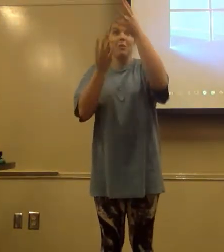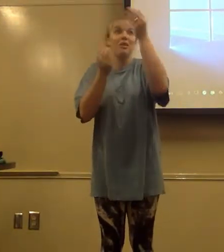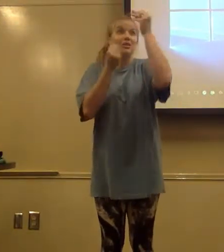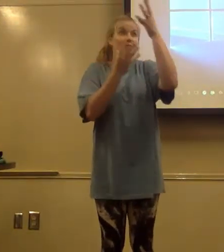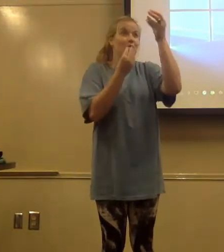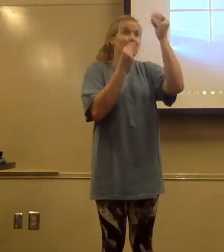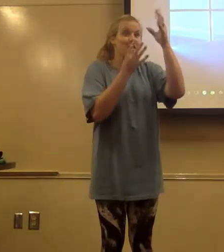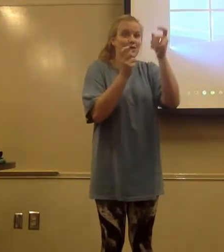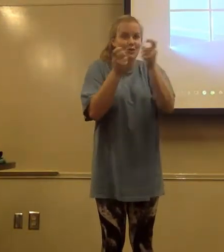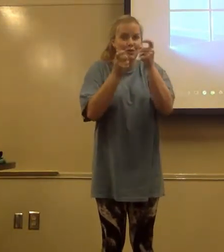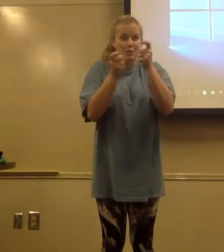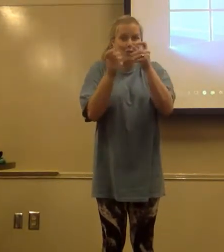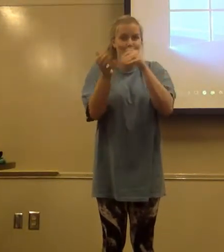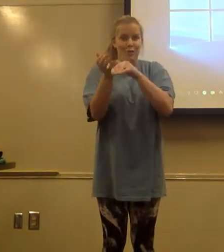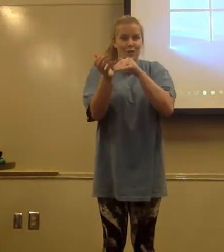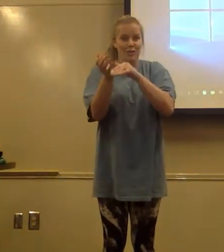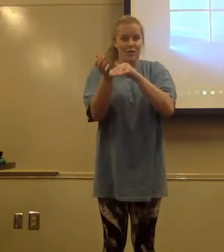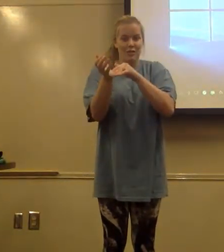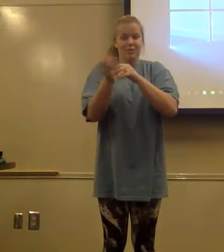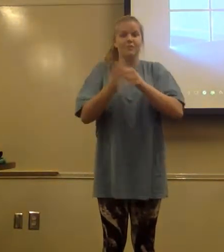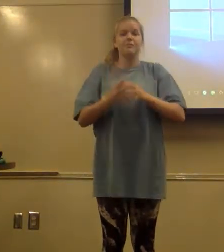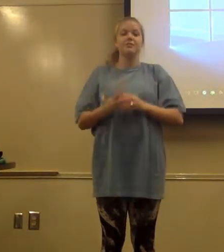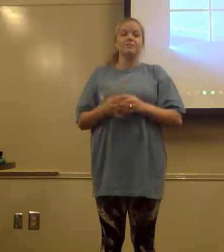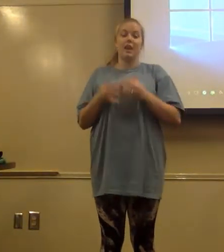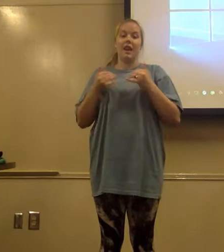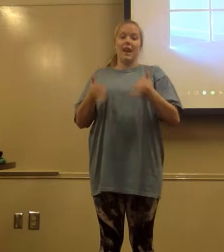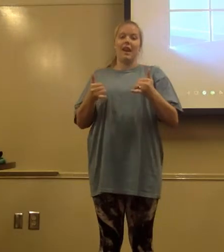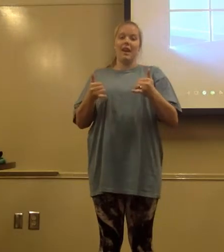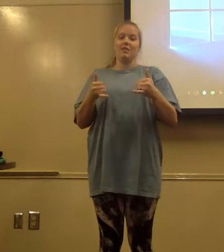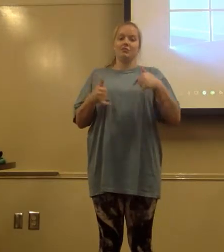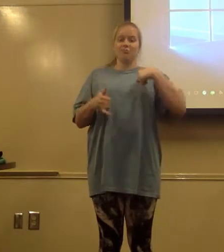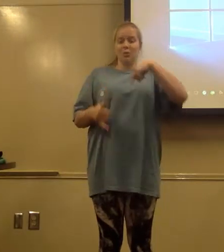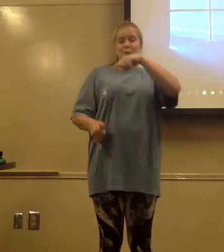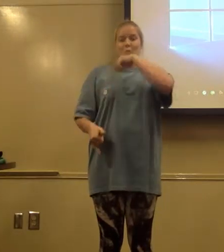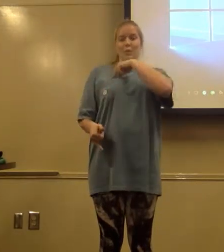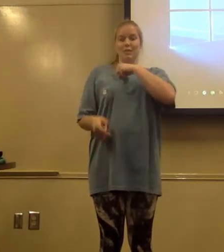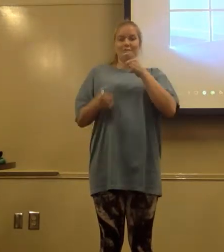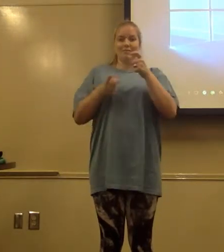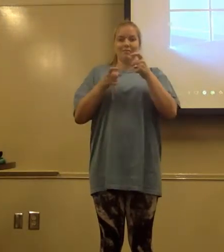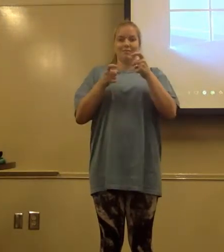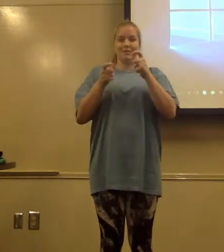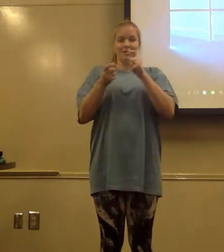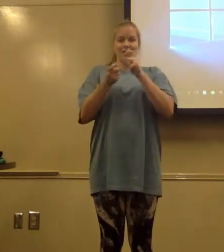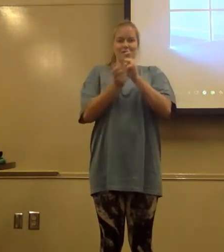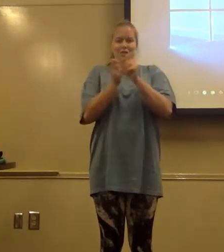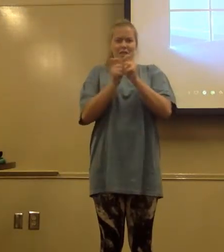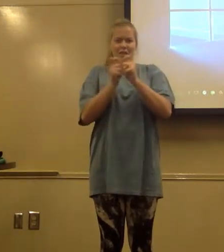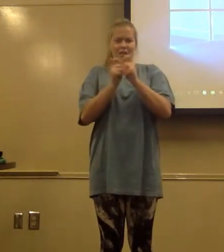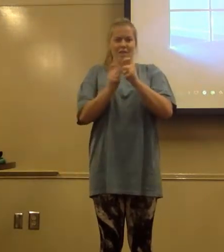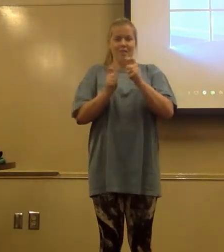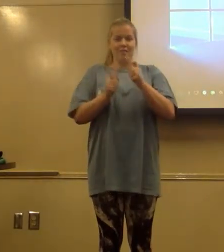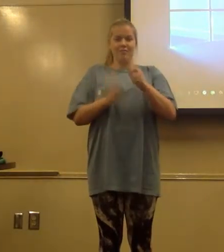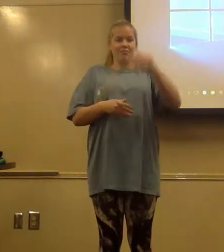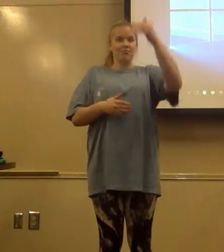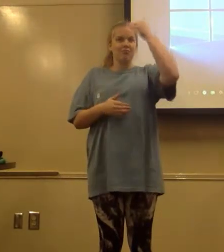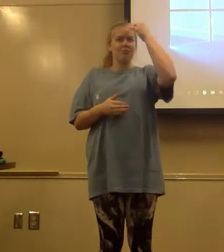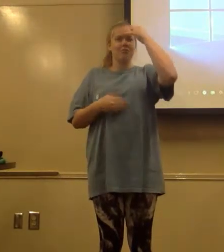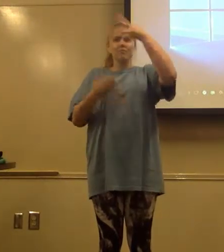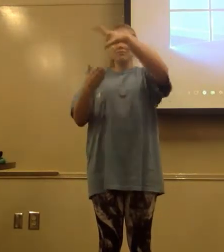science directly, educate themselves, and we can't wait until society catches up to the